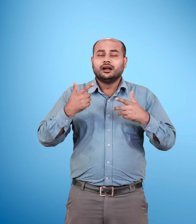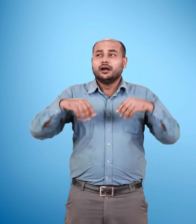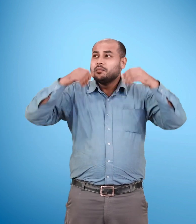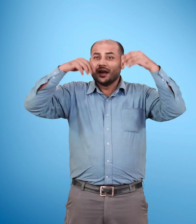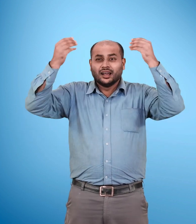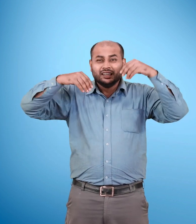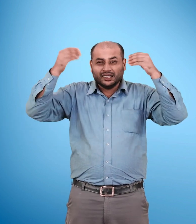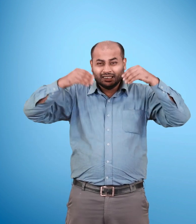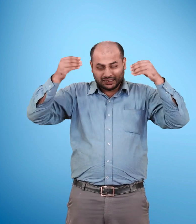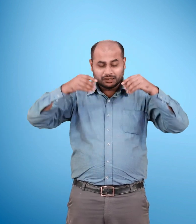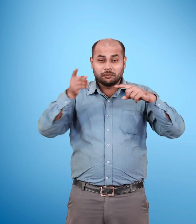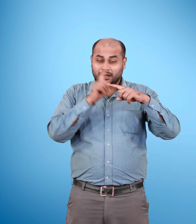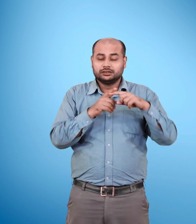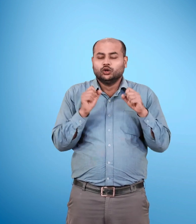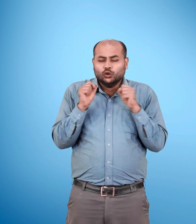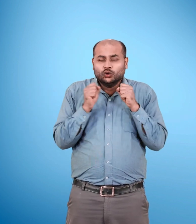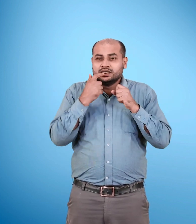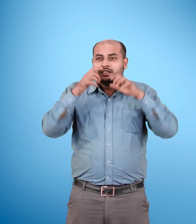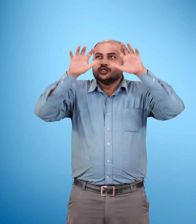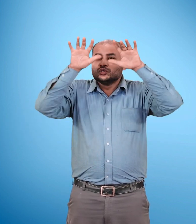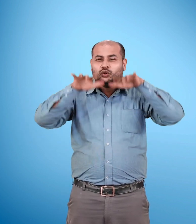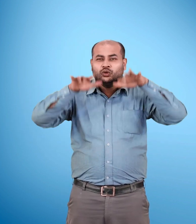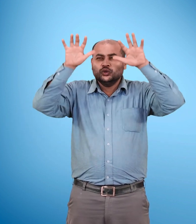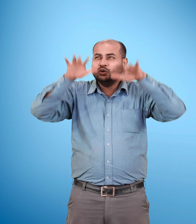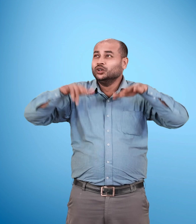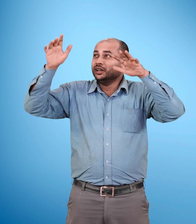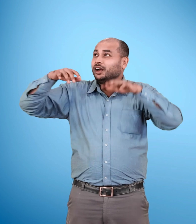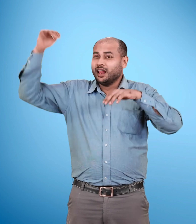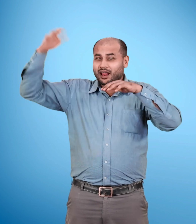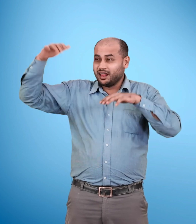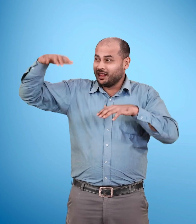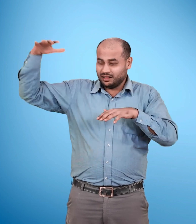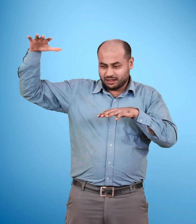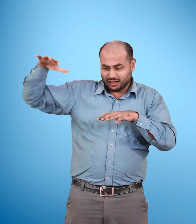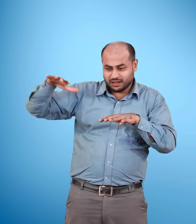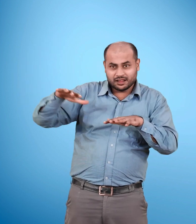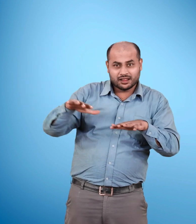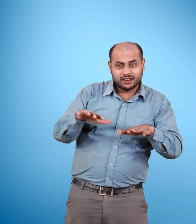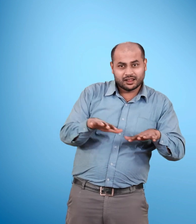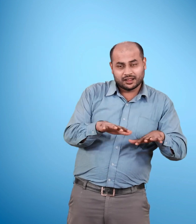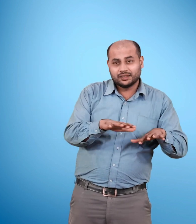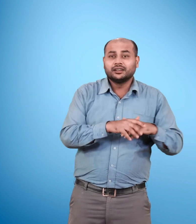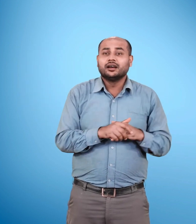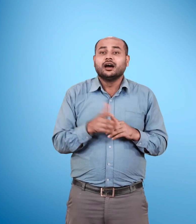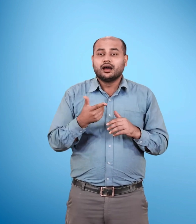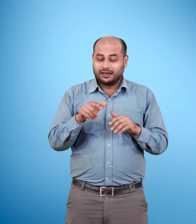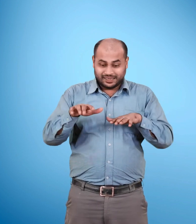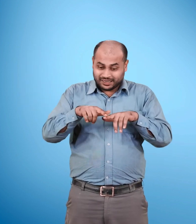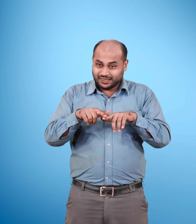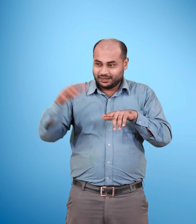Most of the water that falls on the land as rain and snow sooner or later goes back